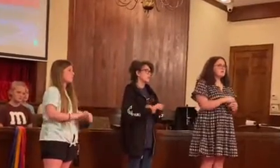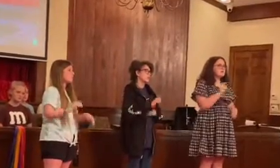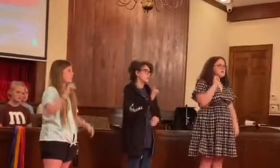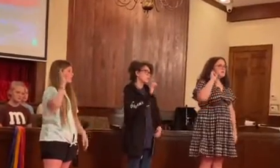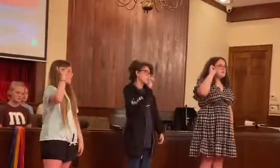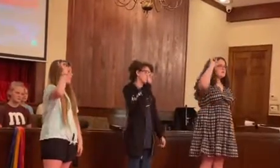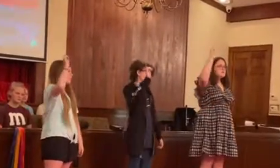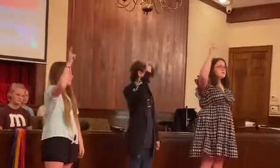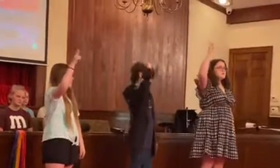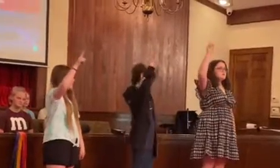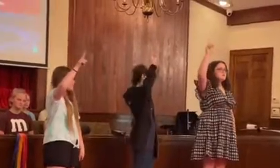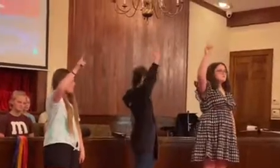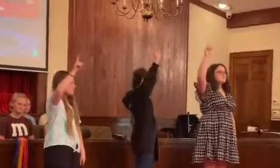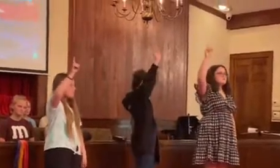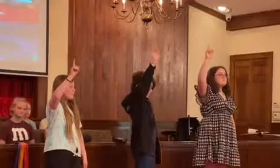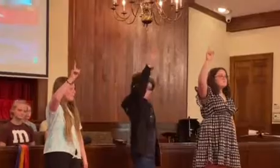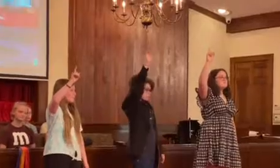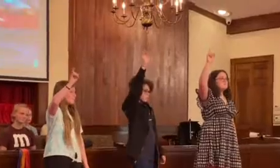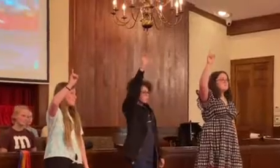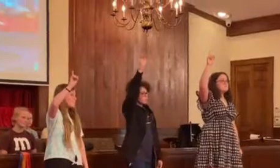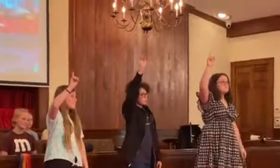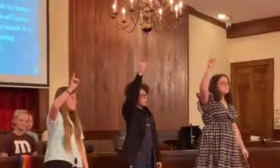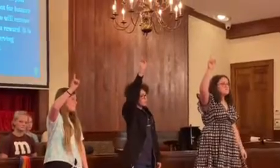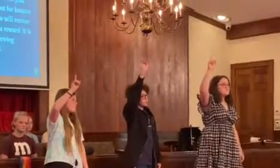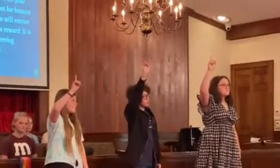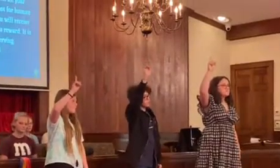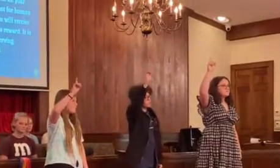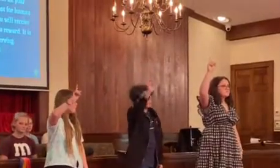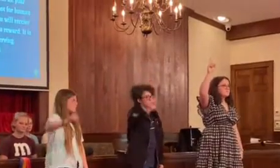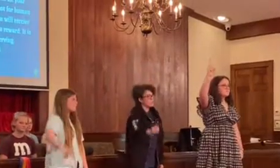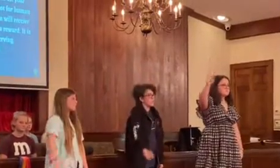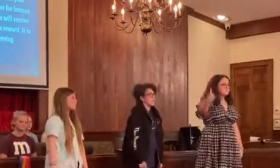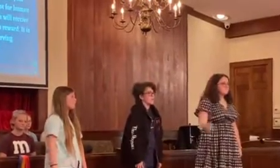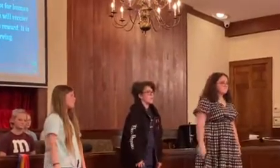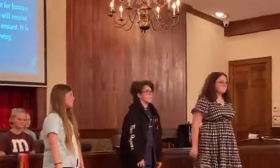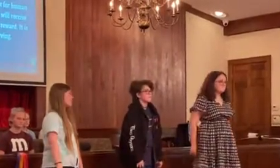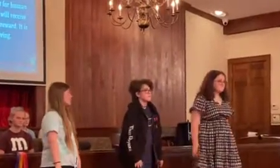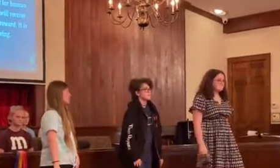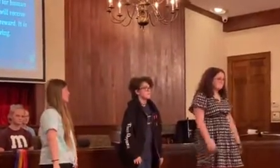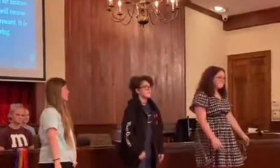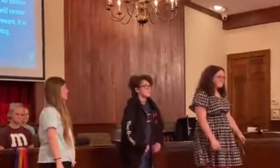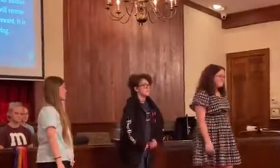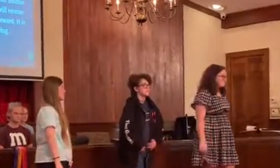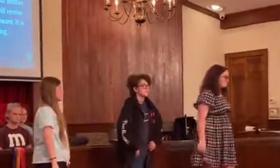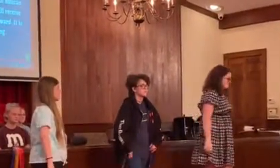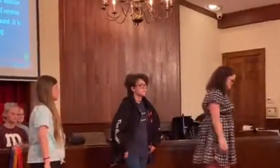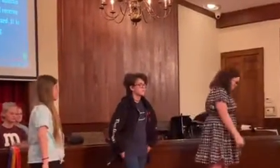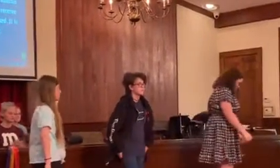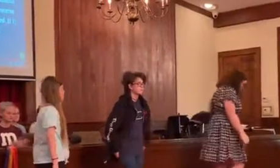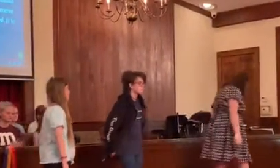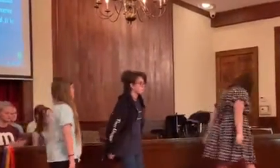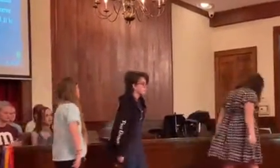majesty, praise to the King Thank you.